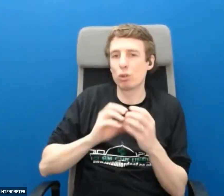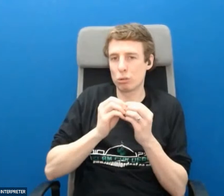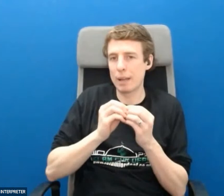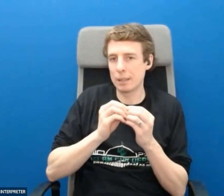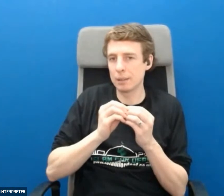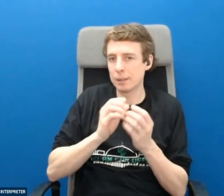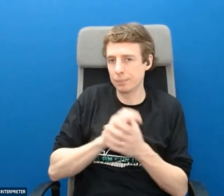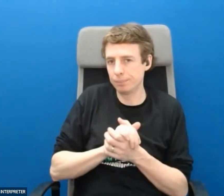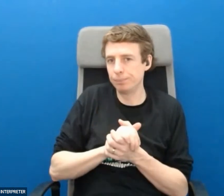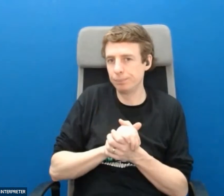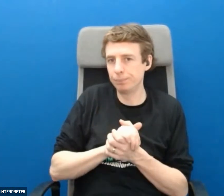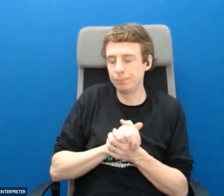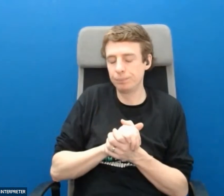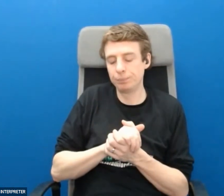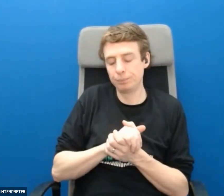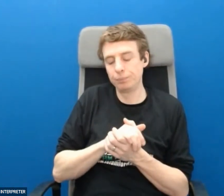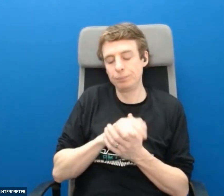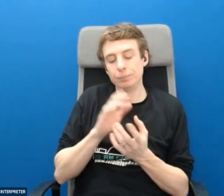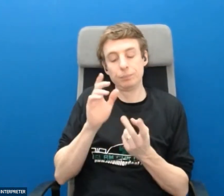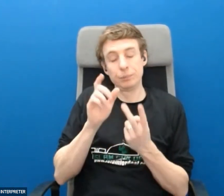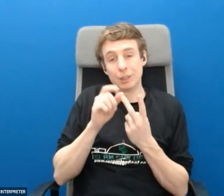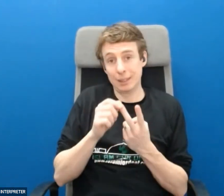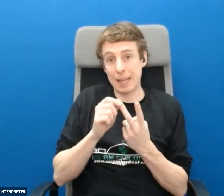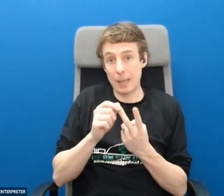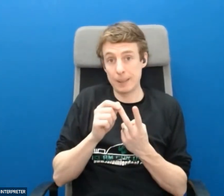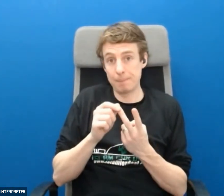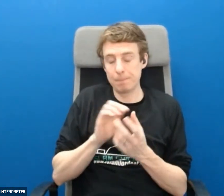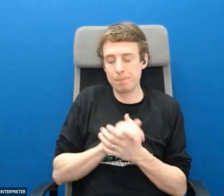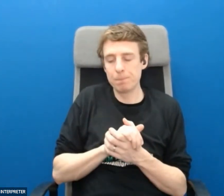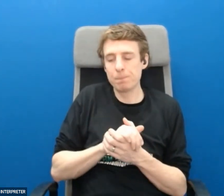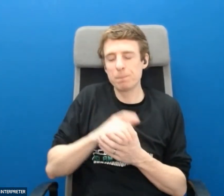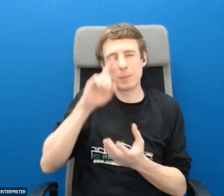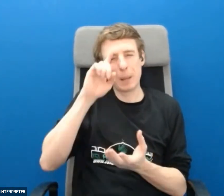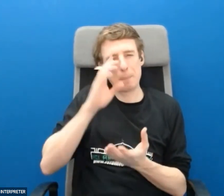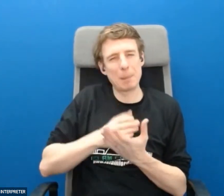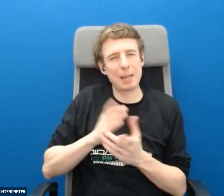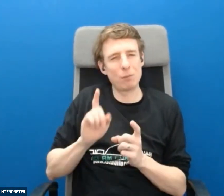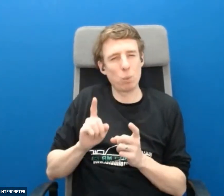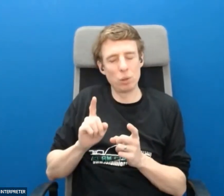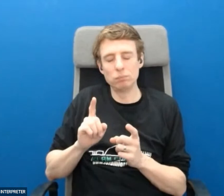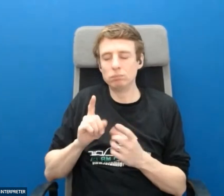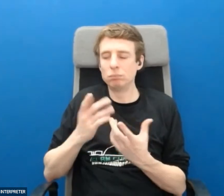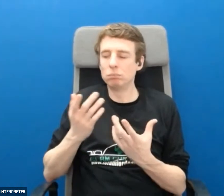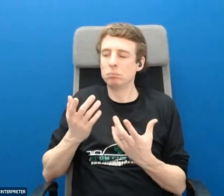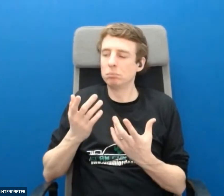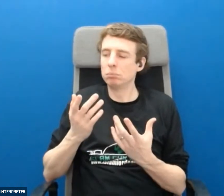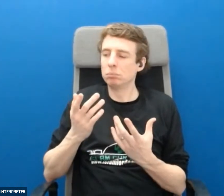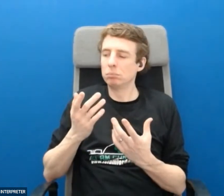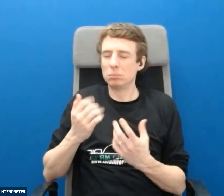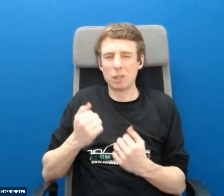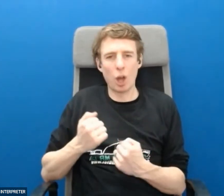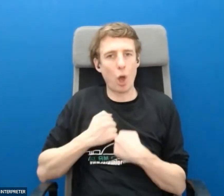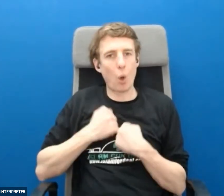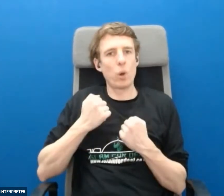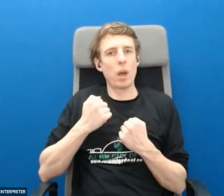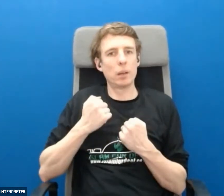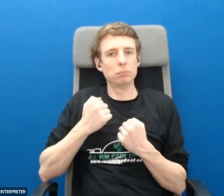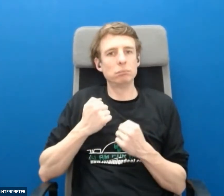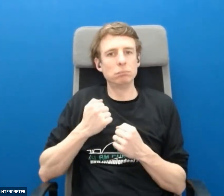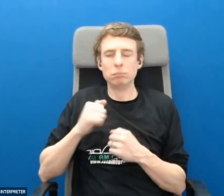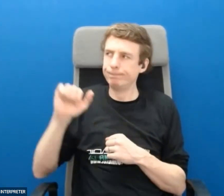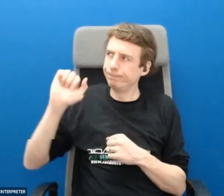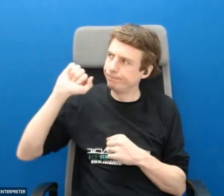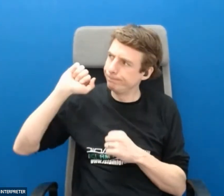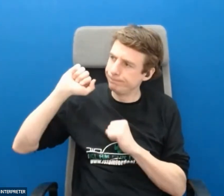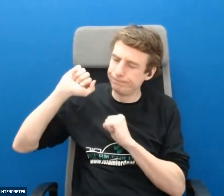and he is the owner. So we believe that it is he who has complete ownership over